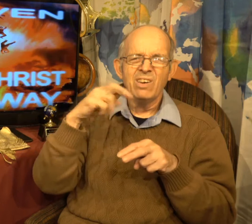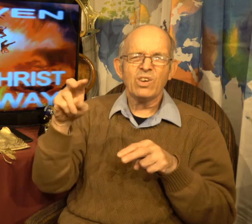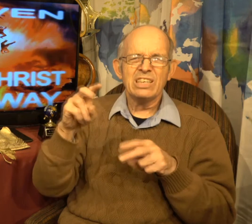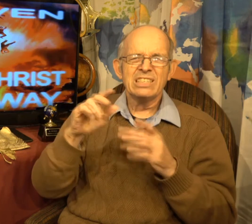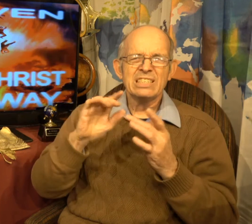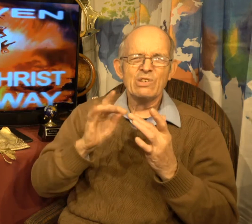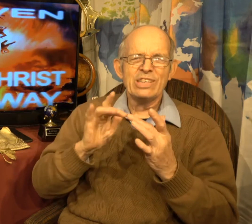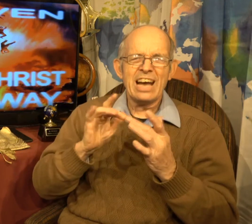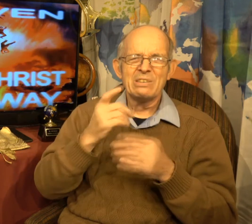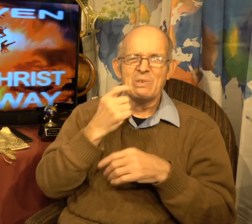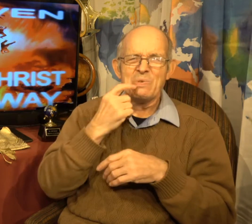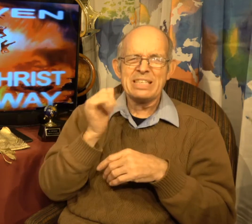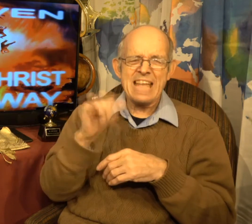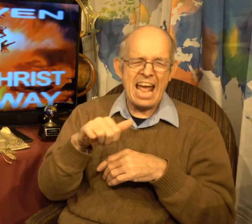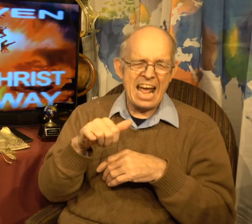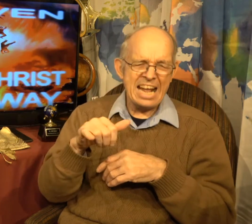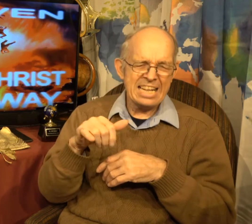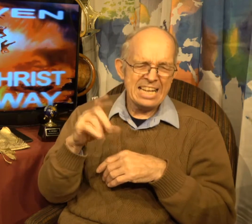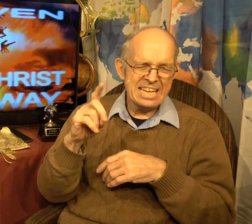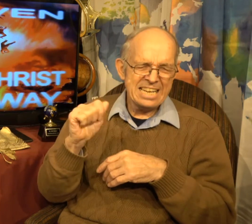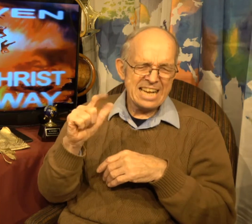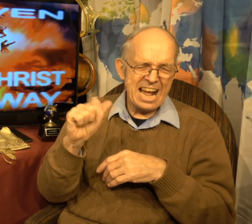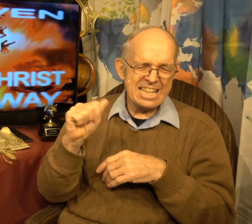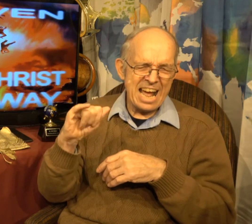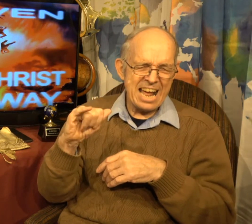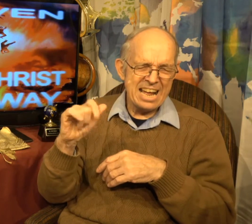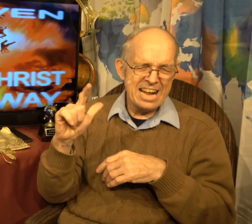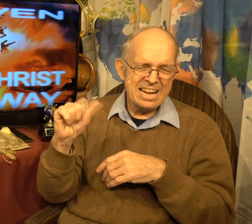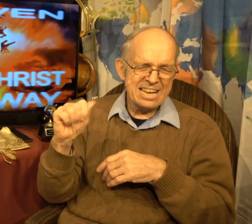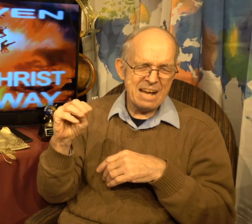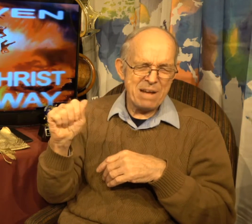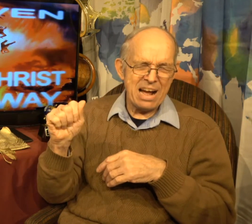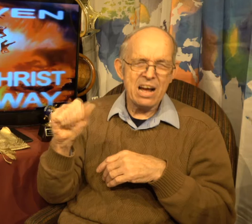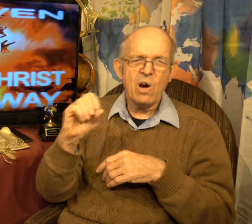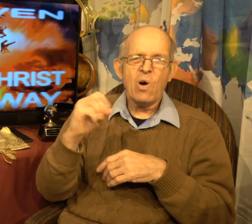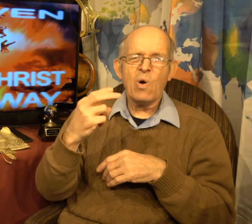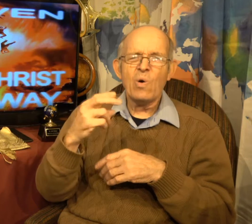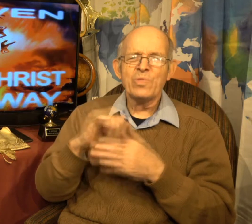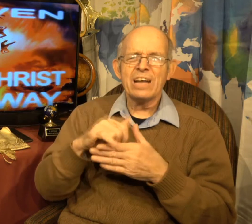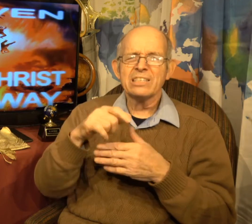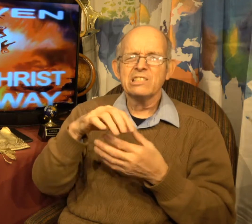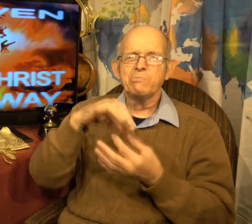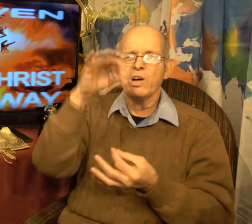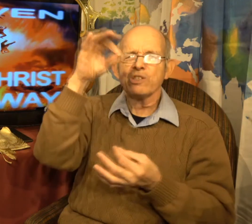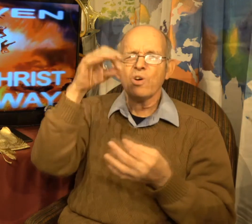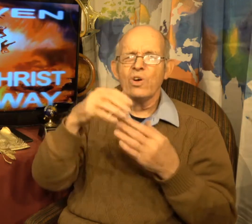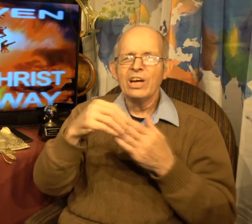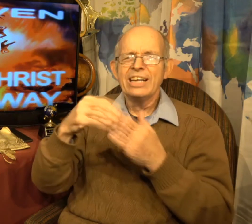Look at you, not. Who is that? The Eli number. Oh, that spiritual